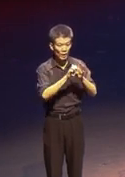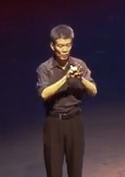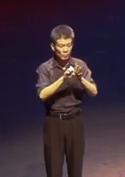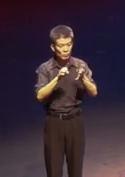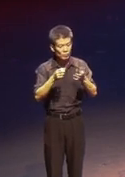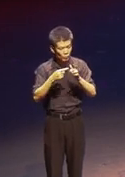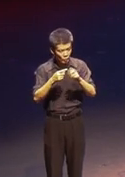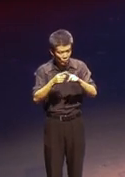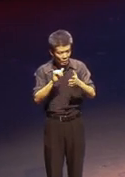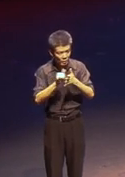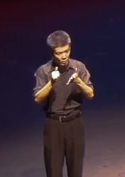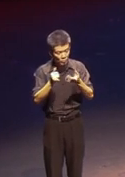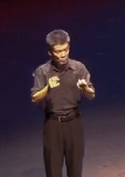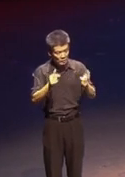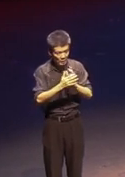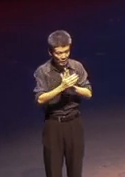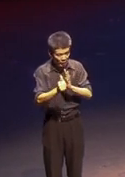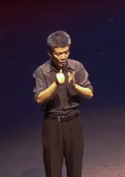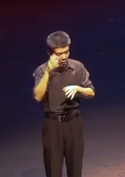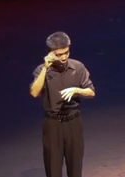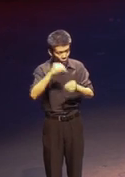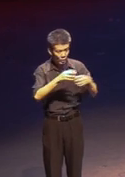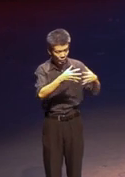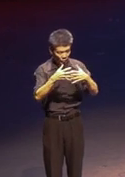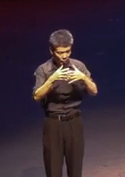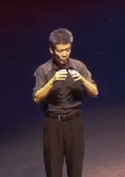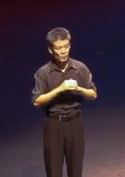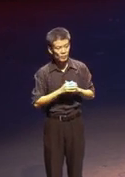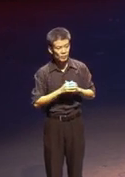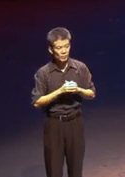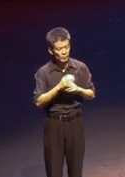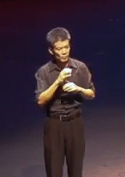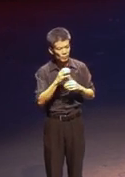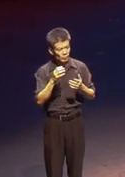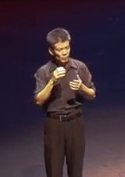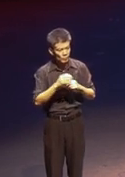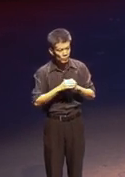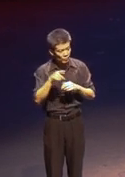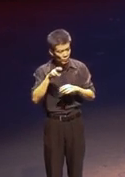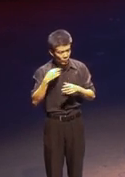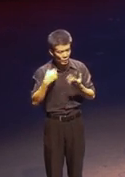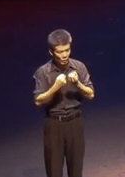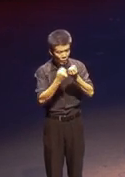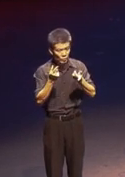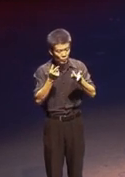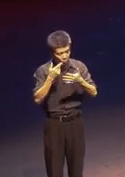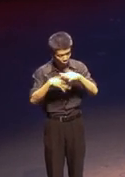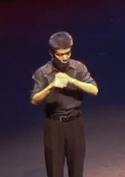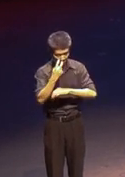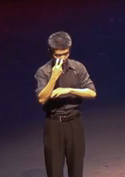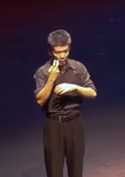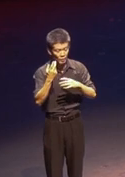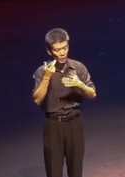from the show America Got Talent. There is a boy in America called Cody Lee, and Prof talks about him a lot. He was born blind